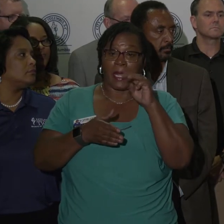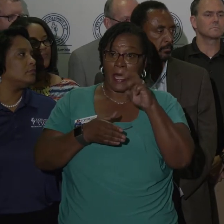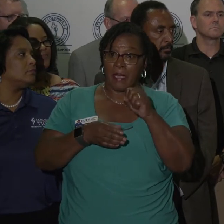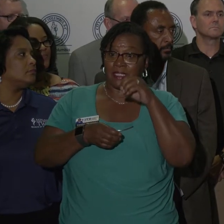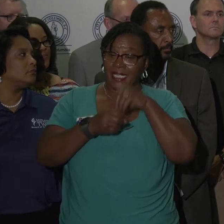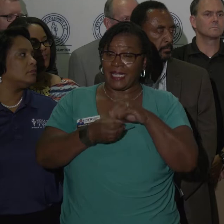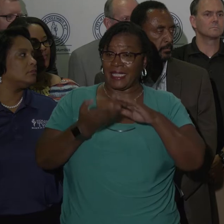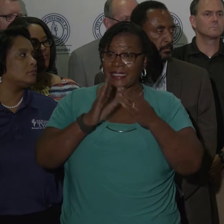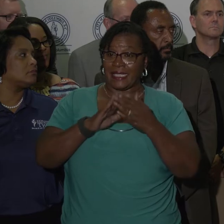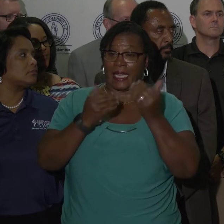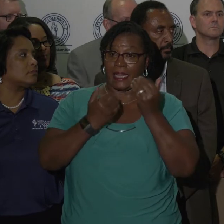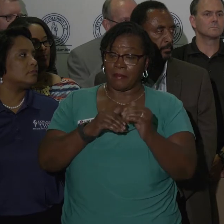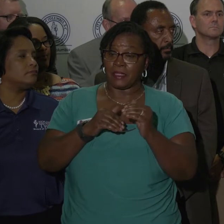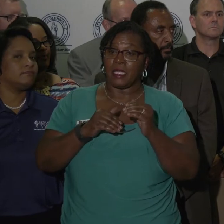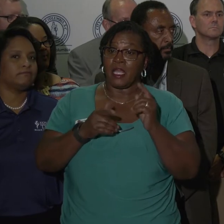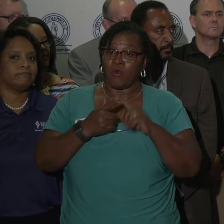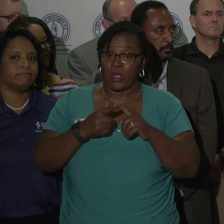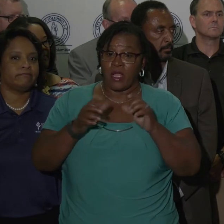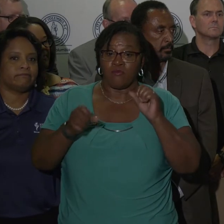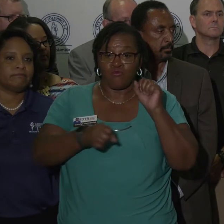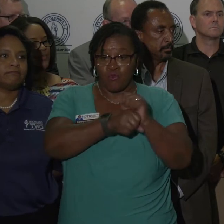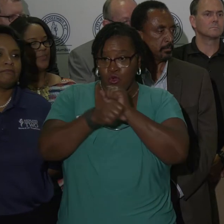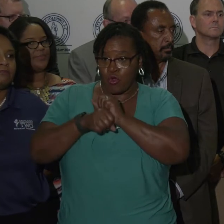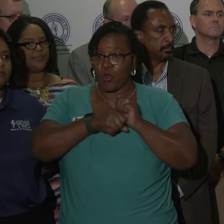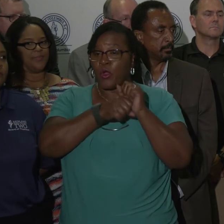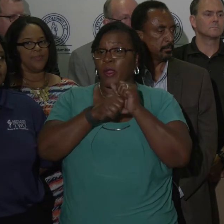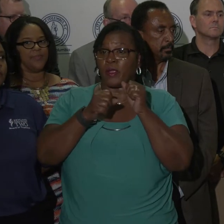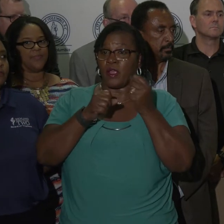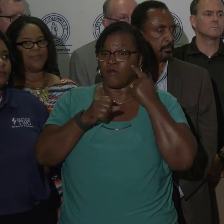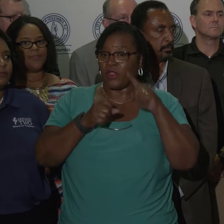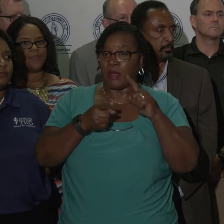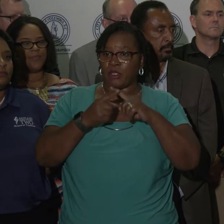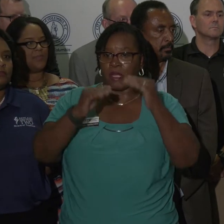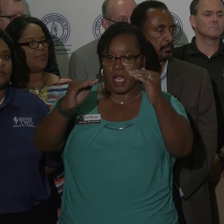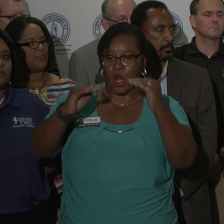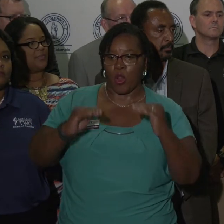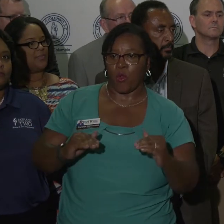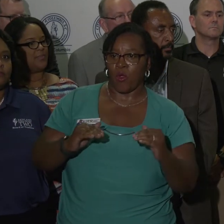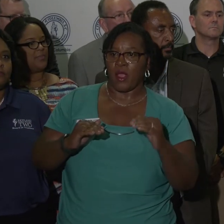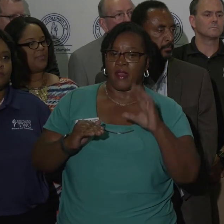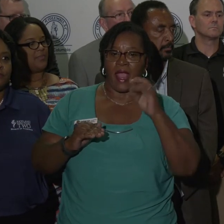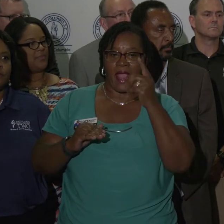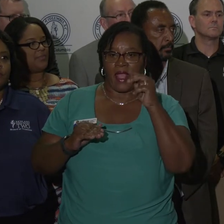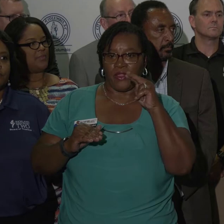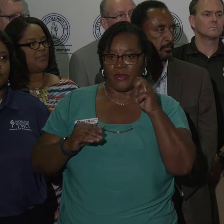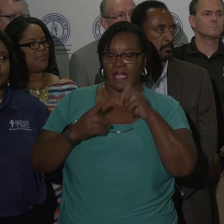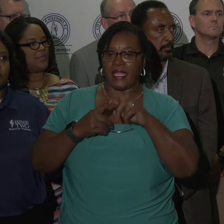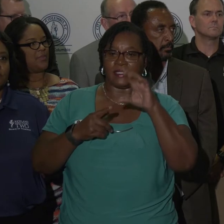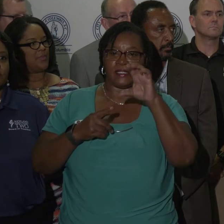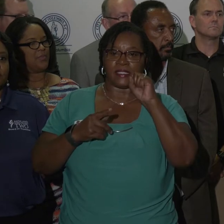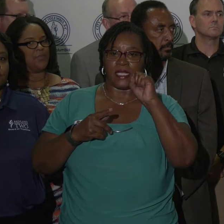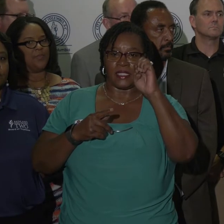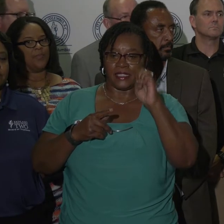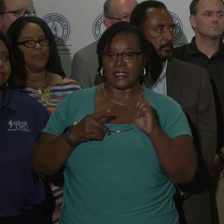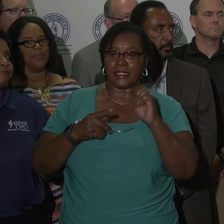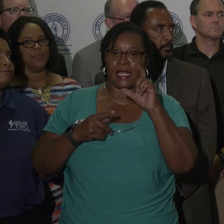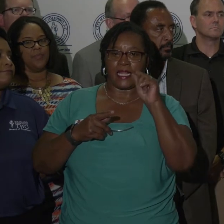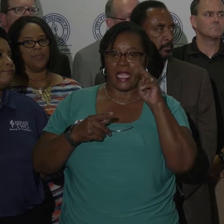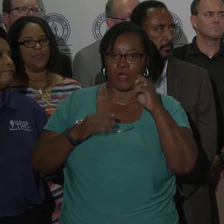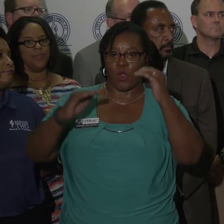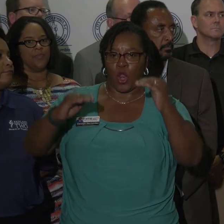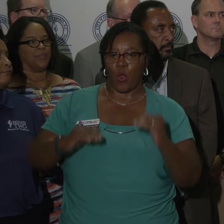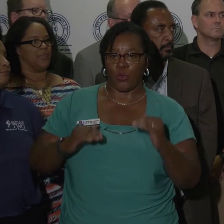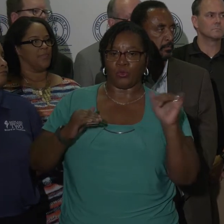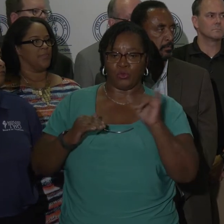in the city limits, we do proactively work for them to be lowered. So Lake Catherine and Southeast Lake were lowered as well.